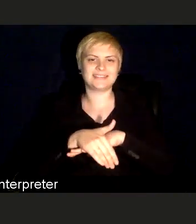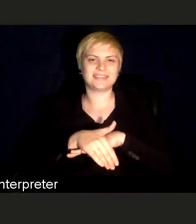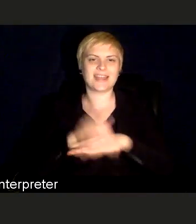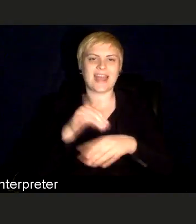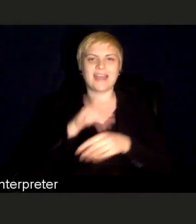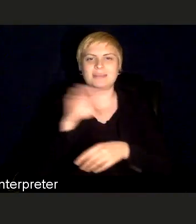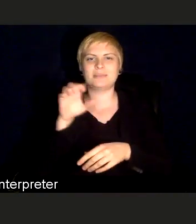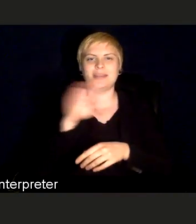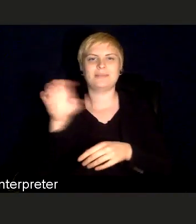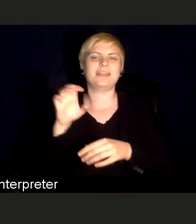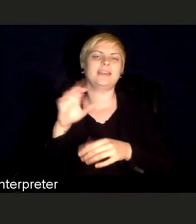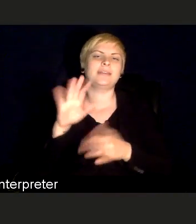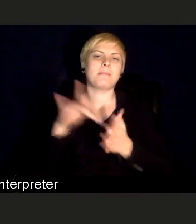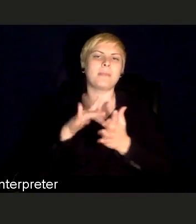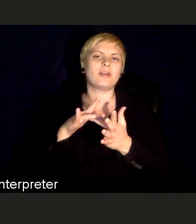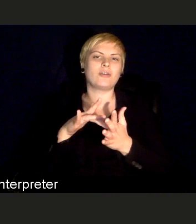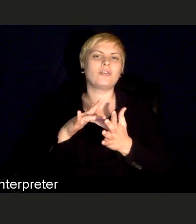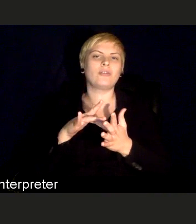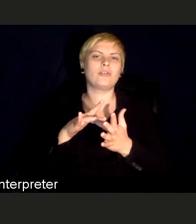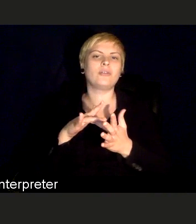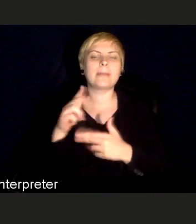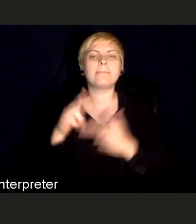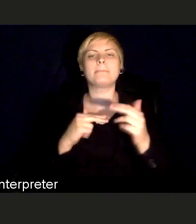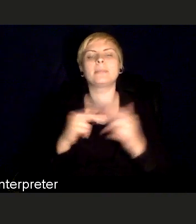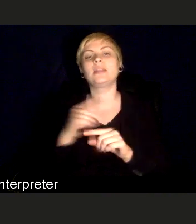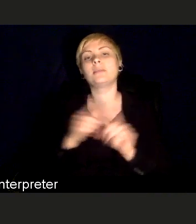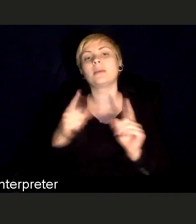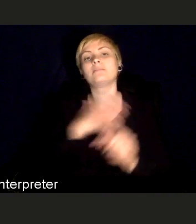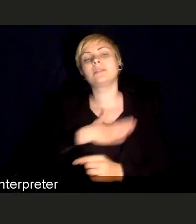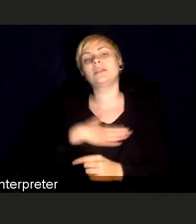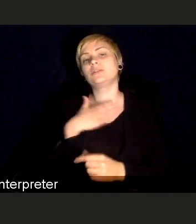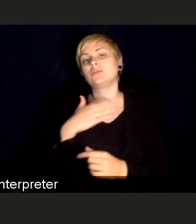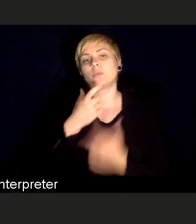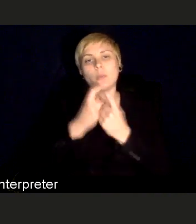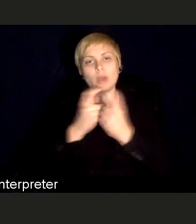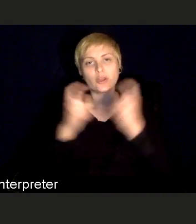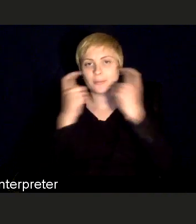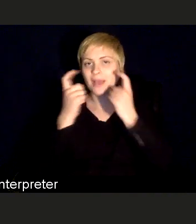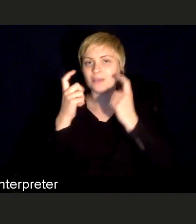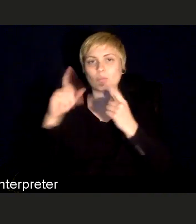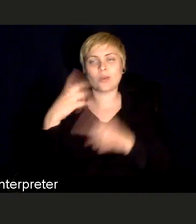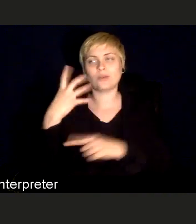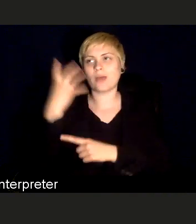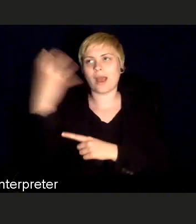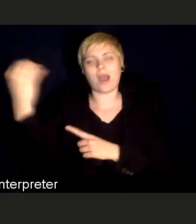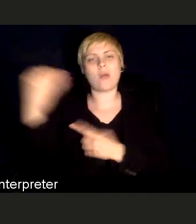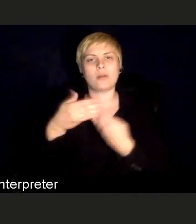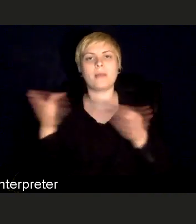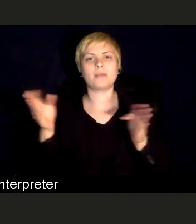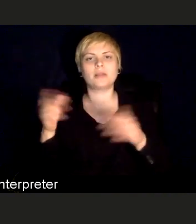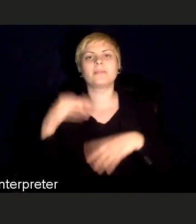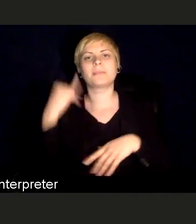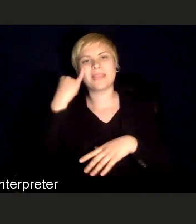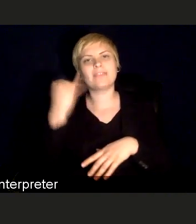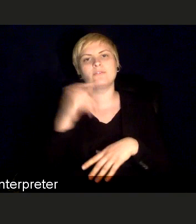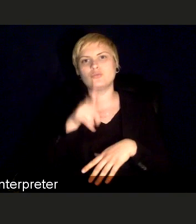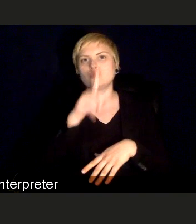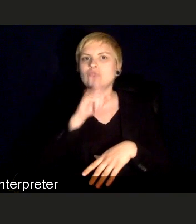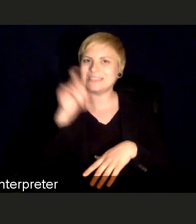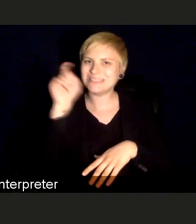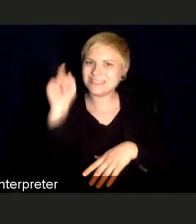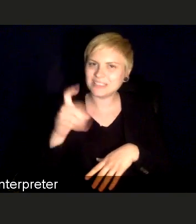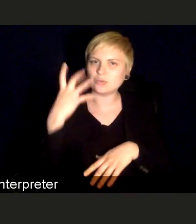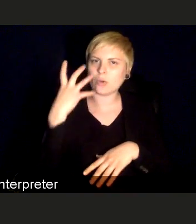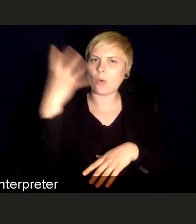Medical Foundation. But wear your masks when you are out in public, if you really, really need to go out in